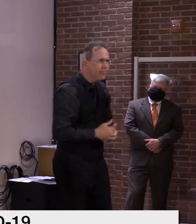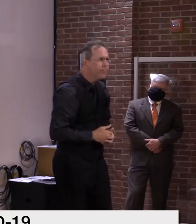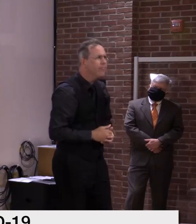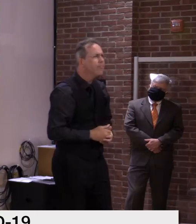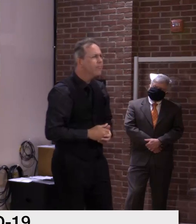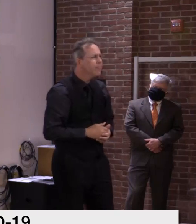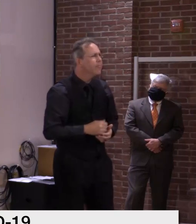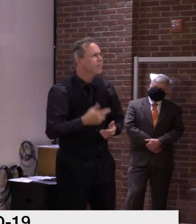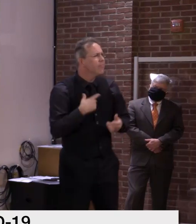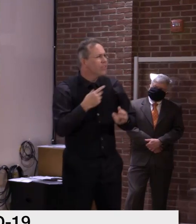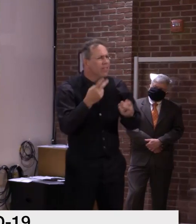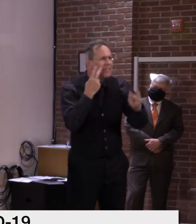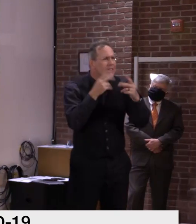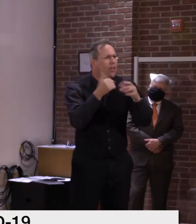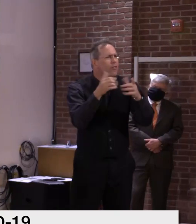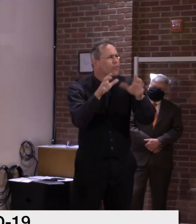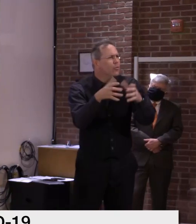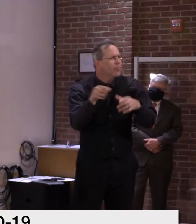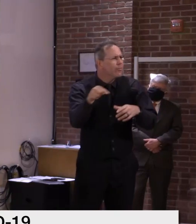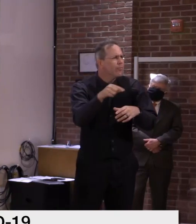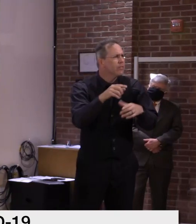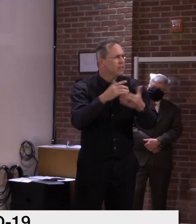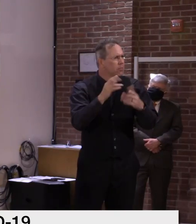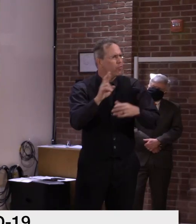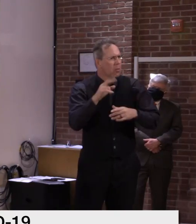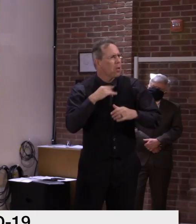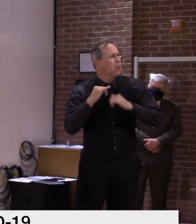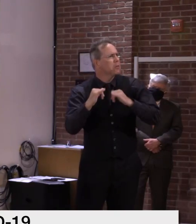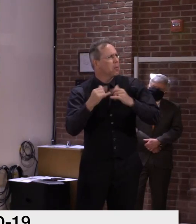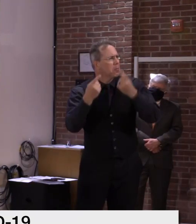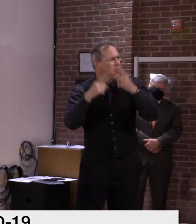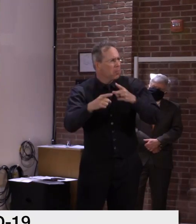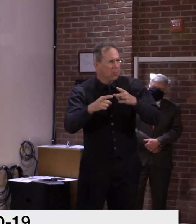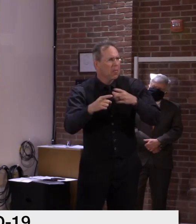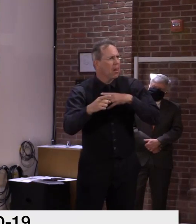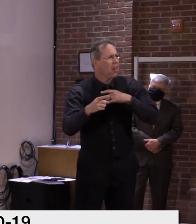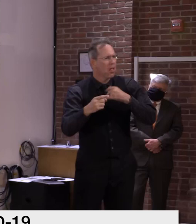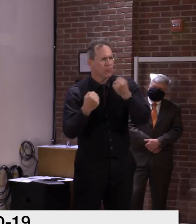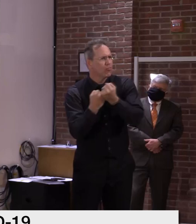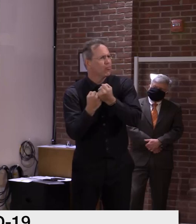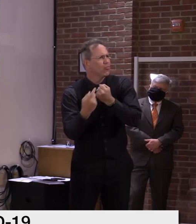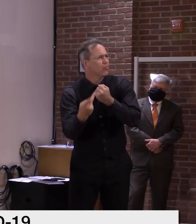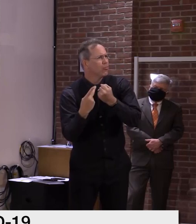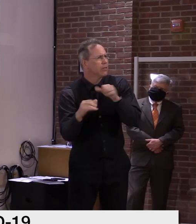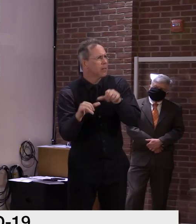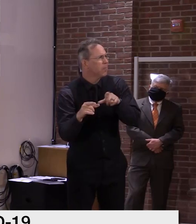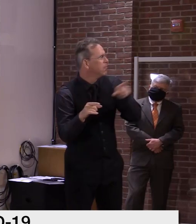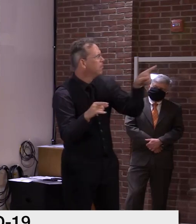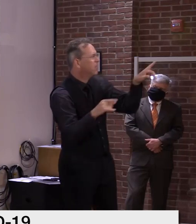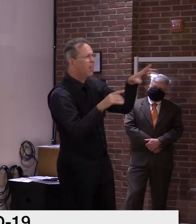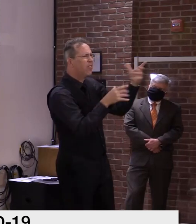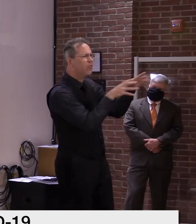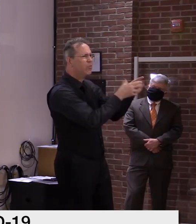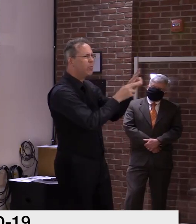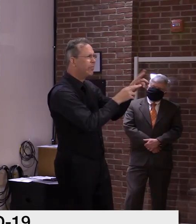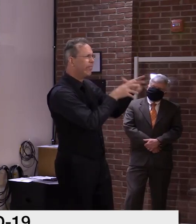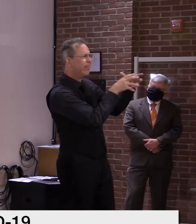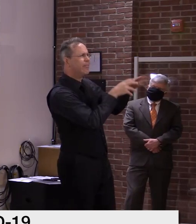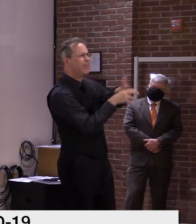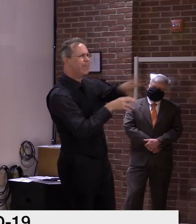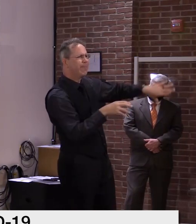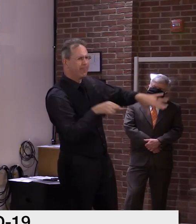are Republicans that are speaking out, and I'm of that group. And now it may be a minority, but